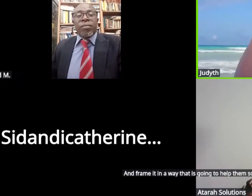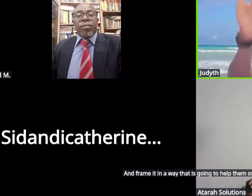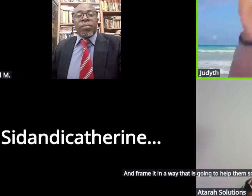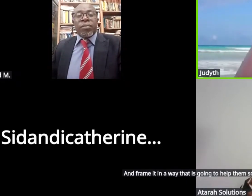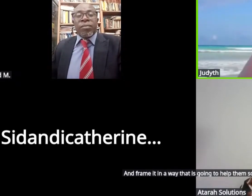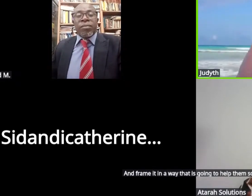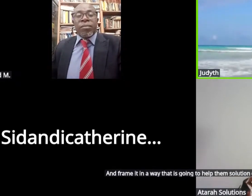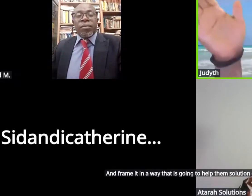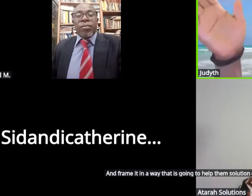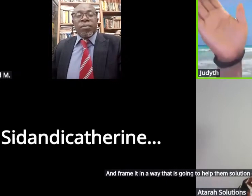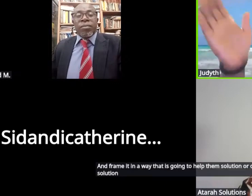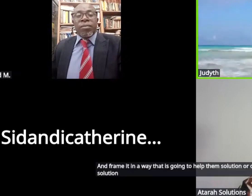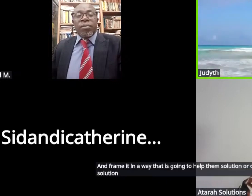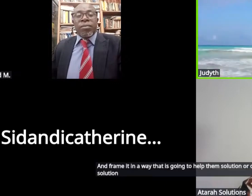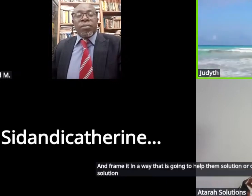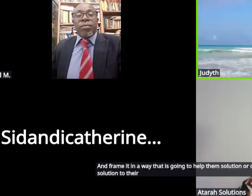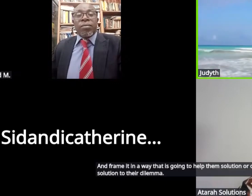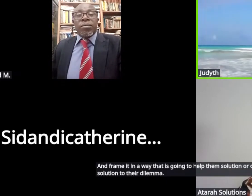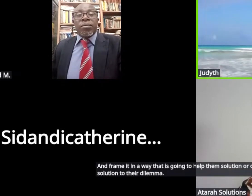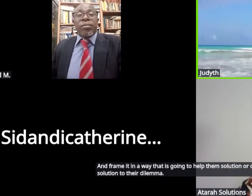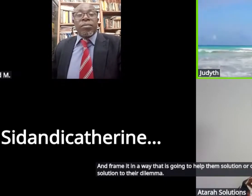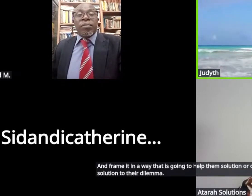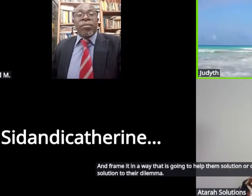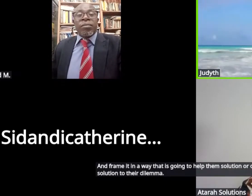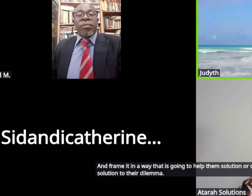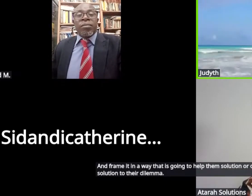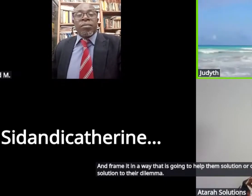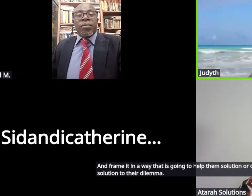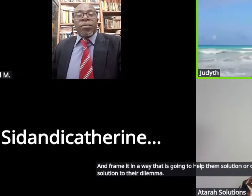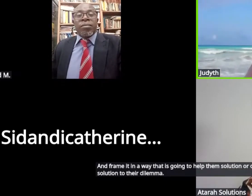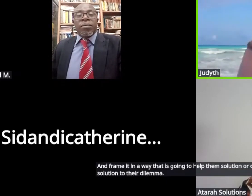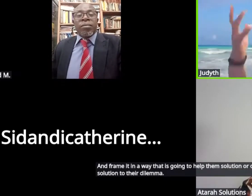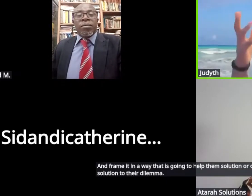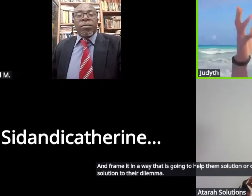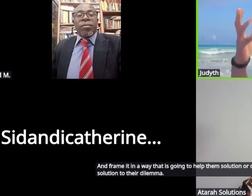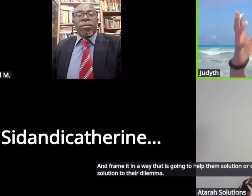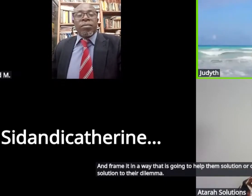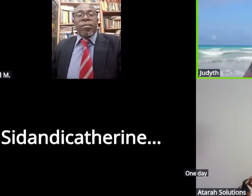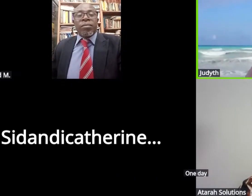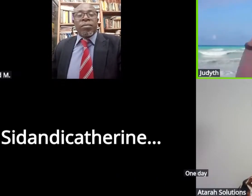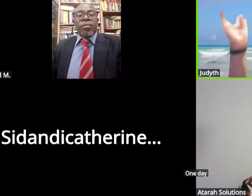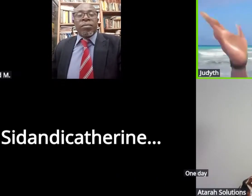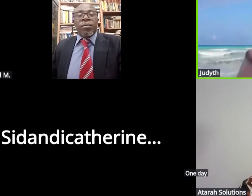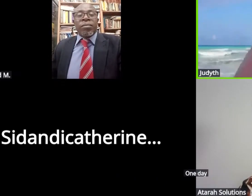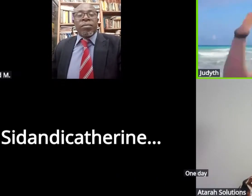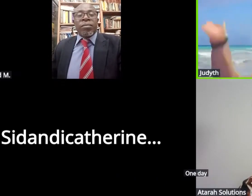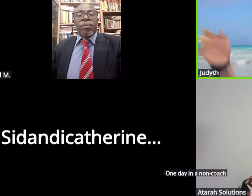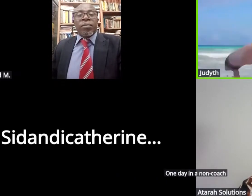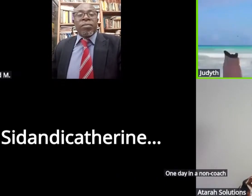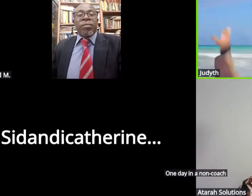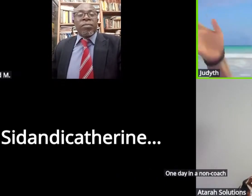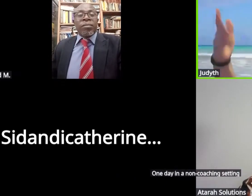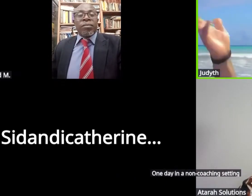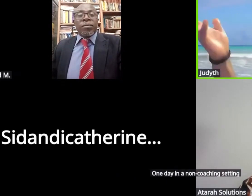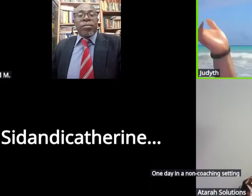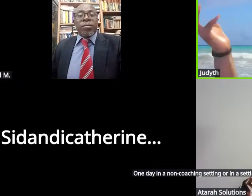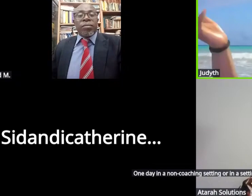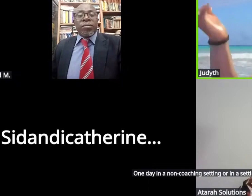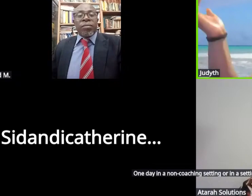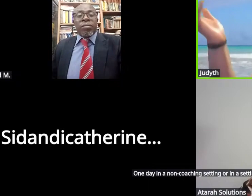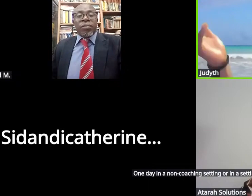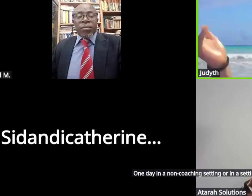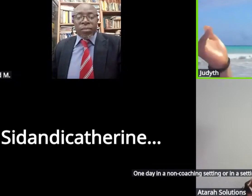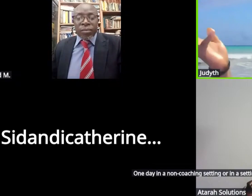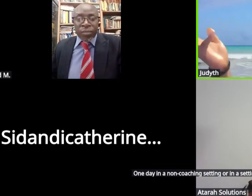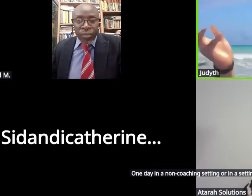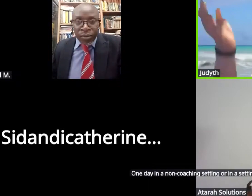the solution to their dilemma. When they're in a non-coaching setting or in a